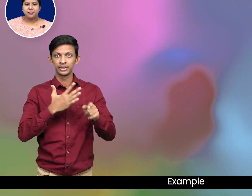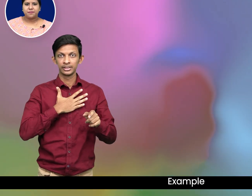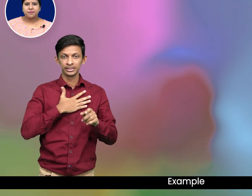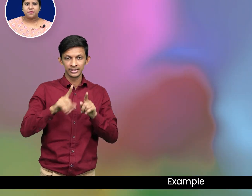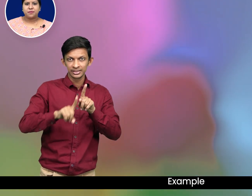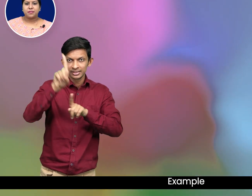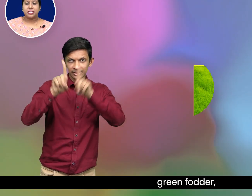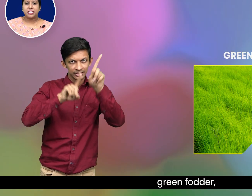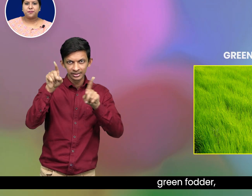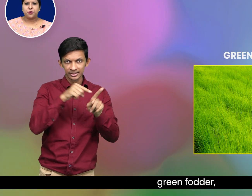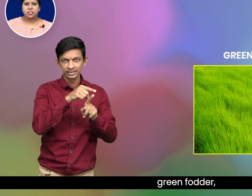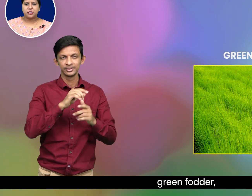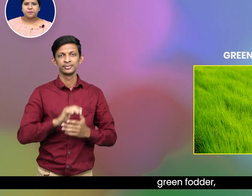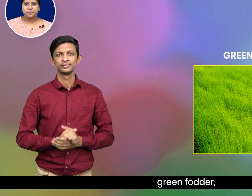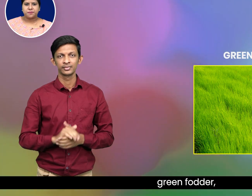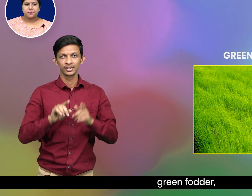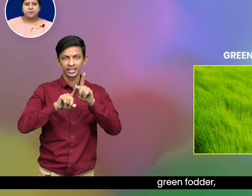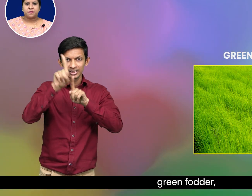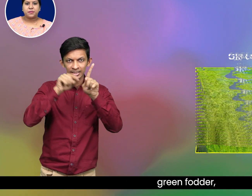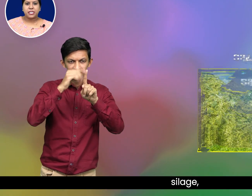Example, green fodder,